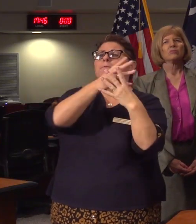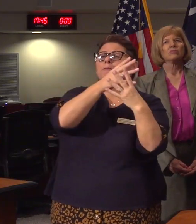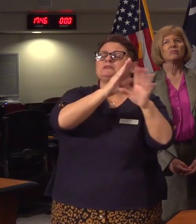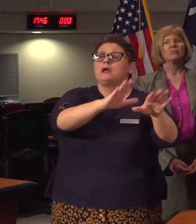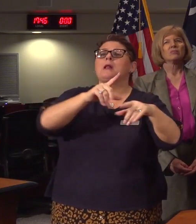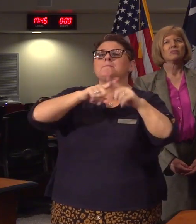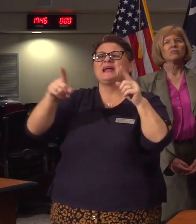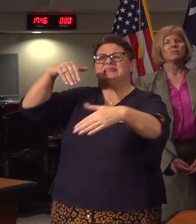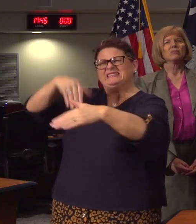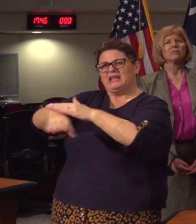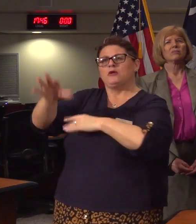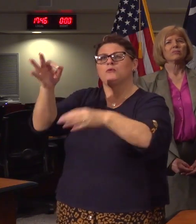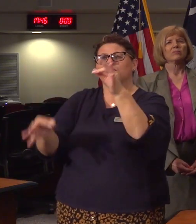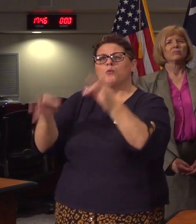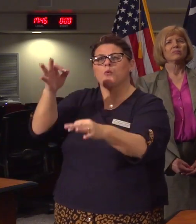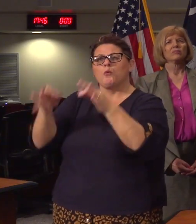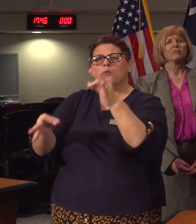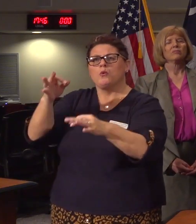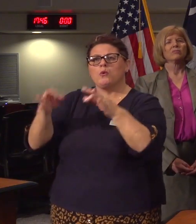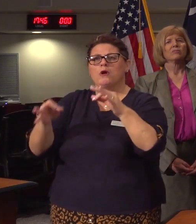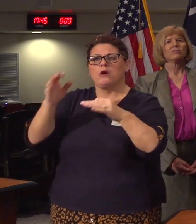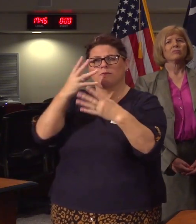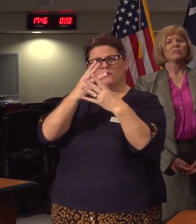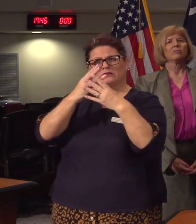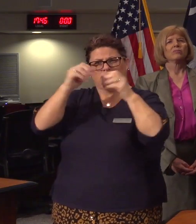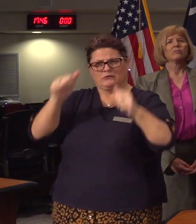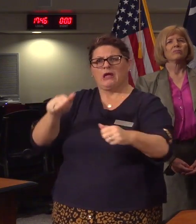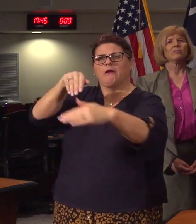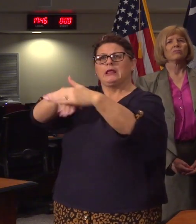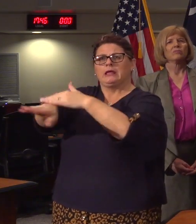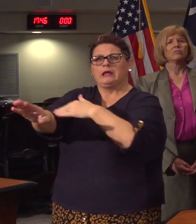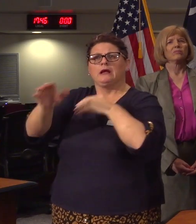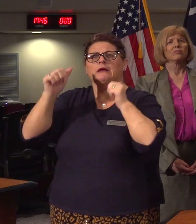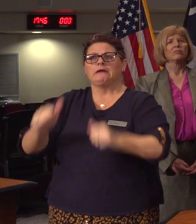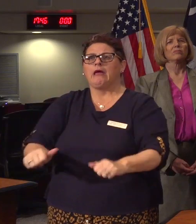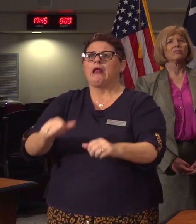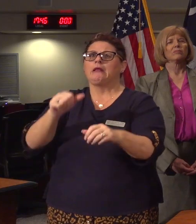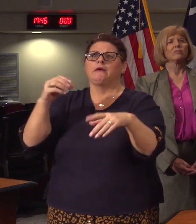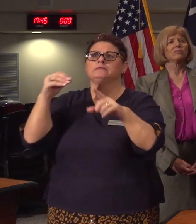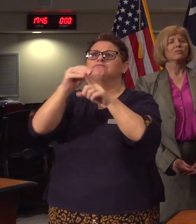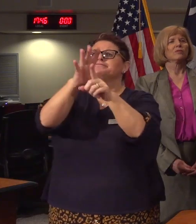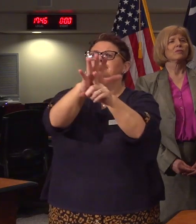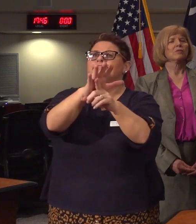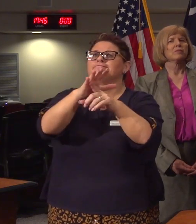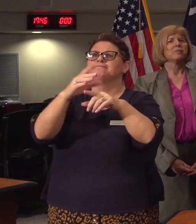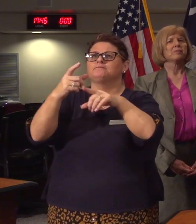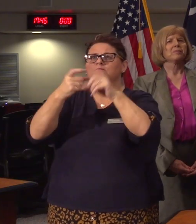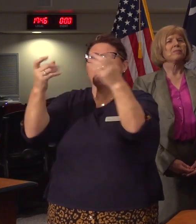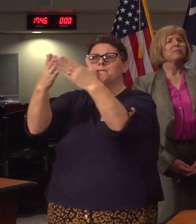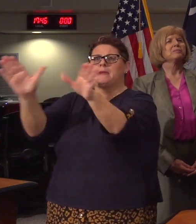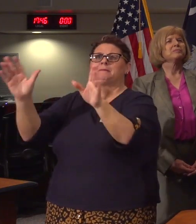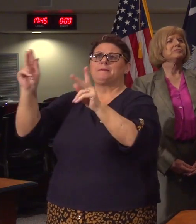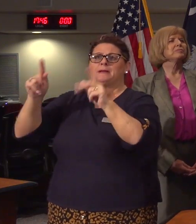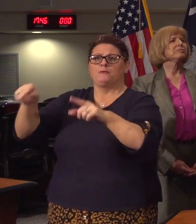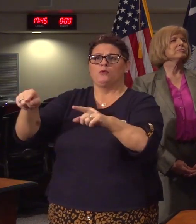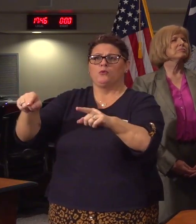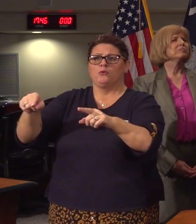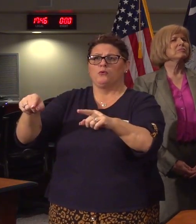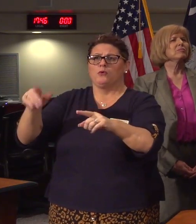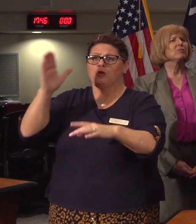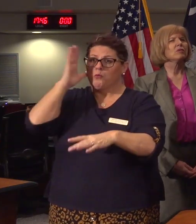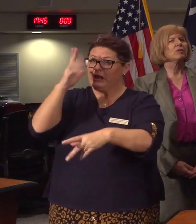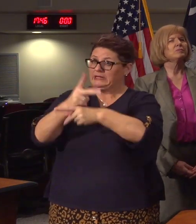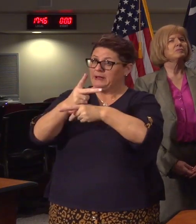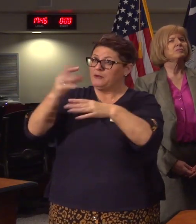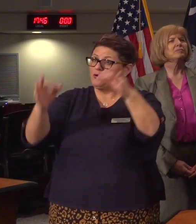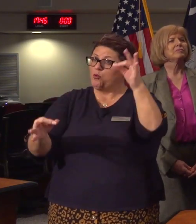about the courts? If that's still an access point for prisoners to be exposed to the public if they're in court, for example. Are we going to keep the courts open